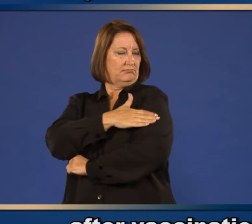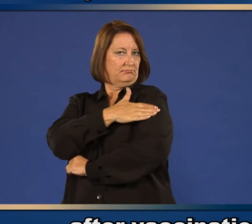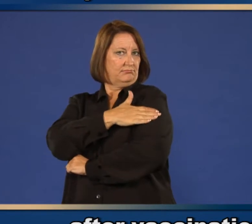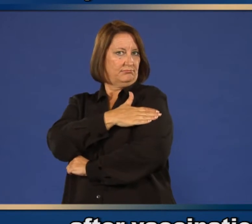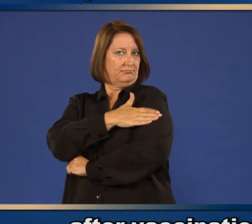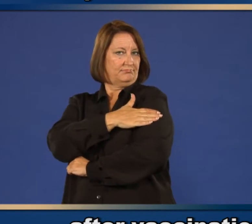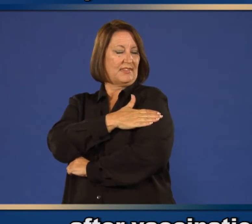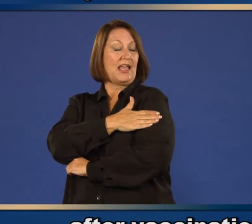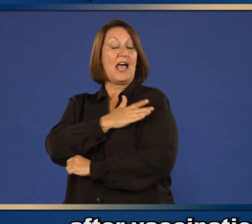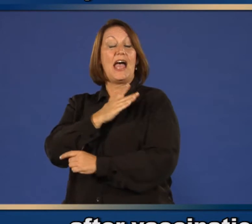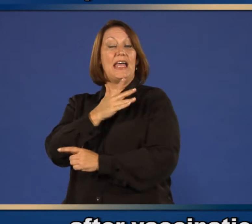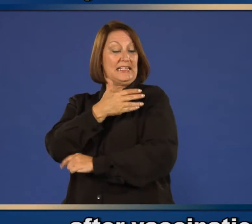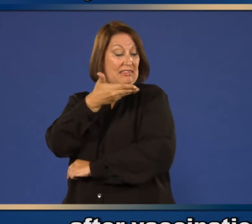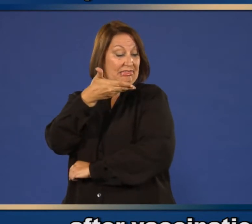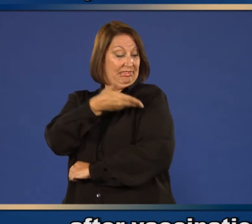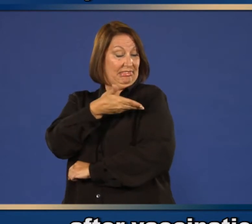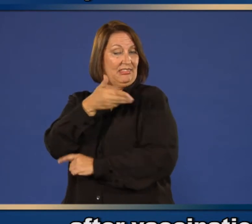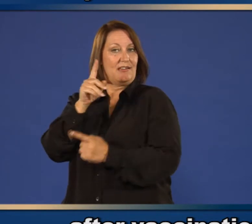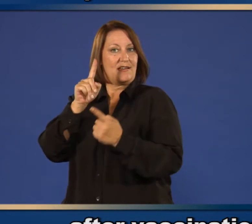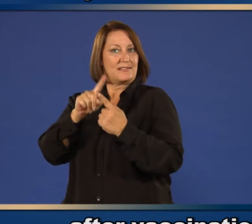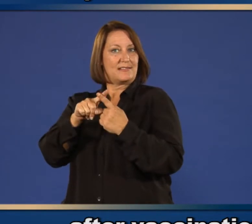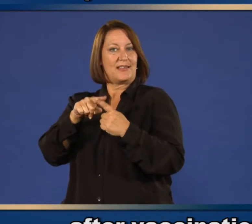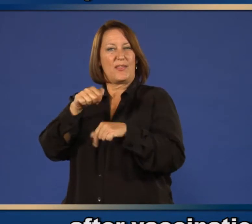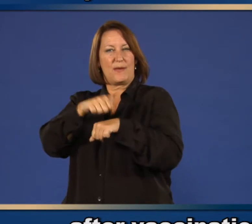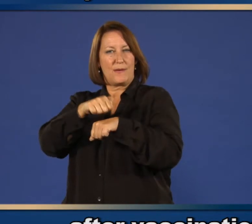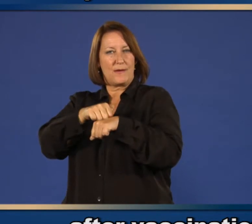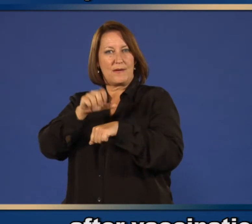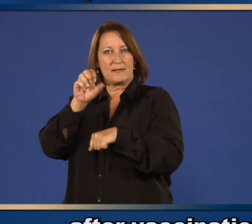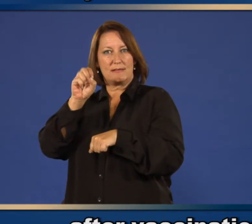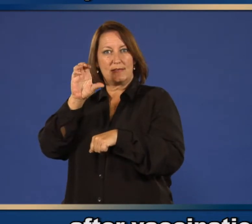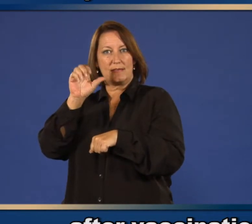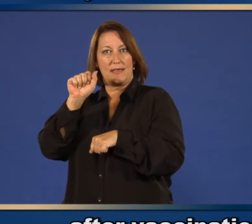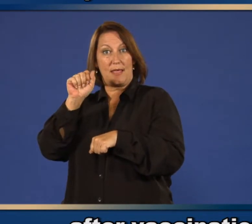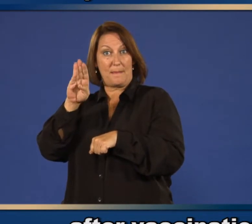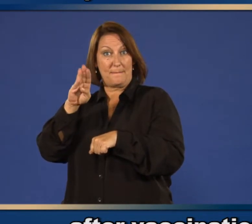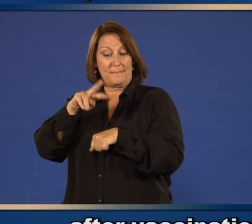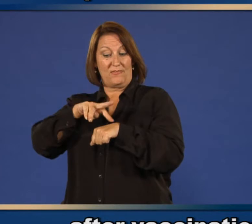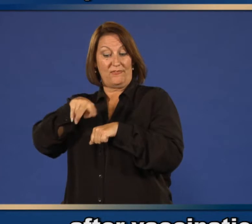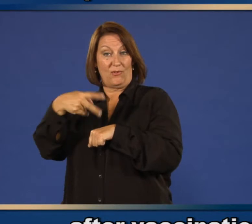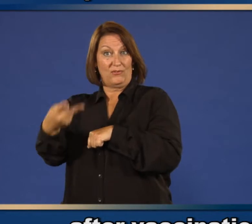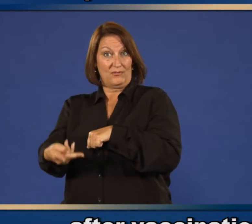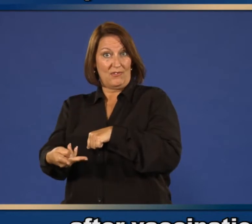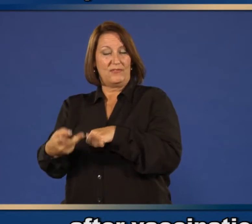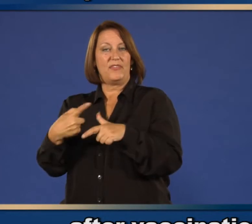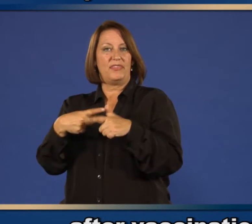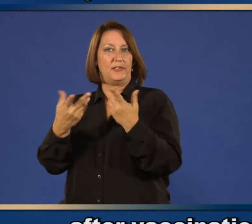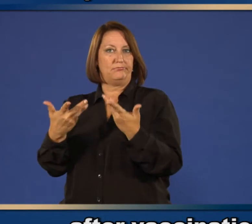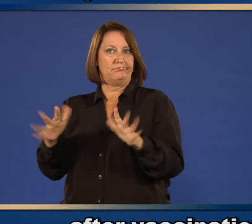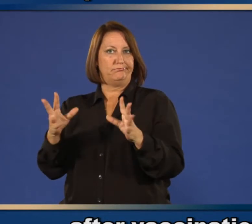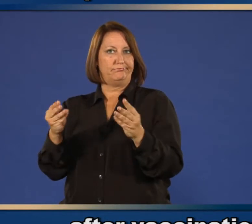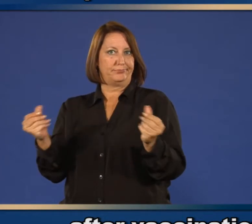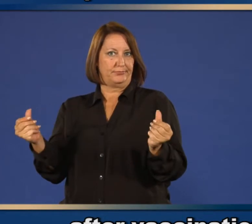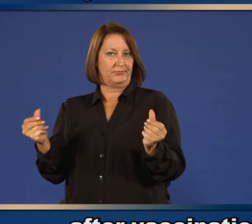vaccination falls off on its own, between 2 and 3 weeks after vaccination.